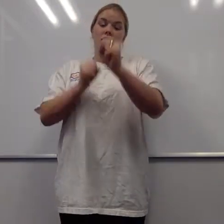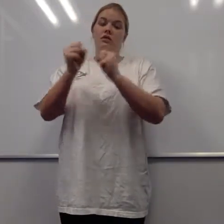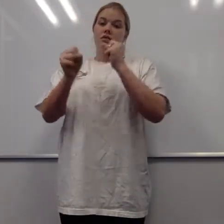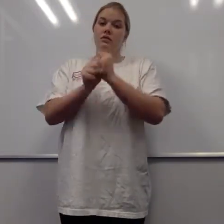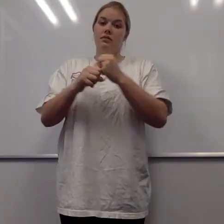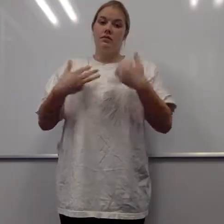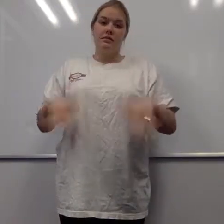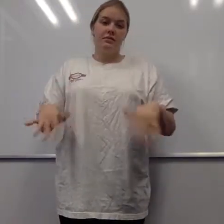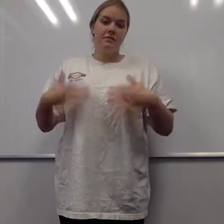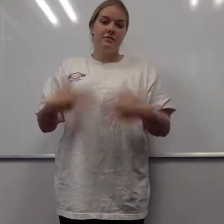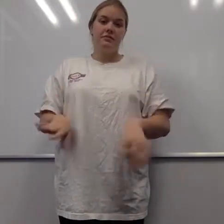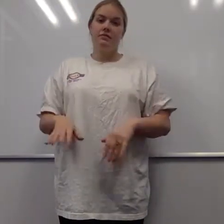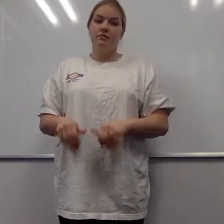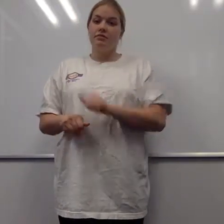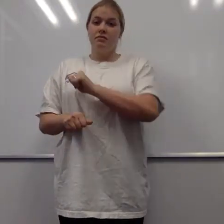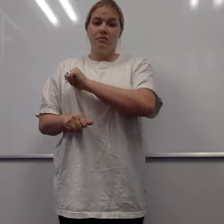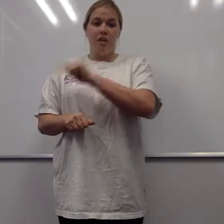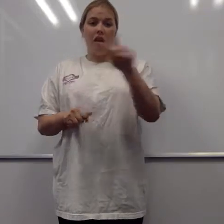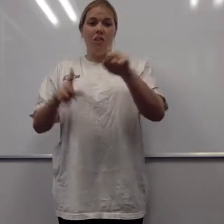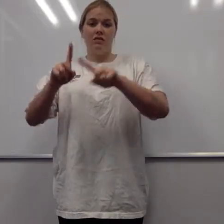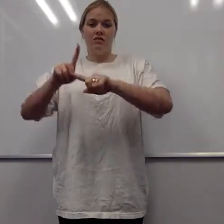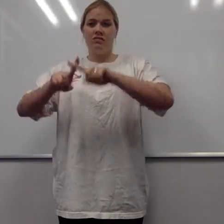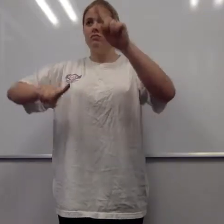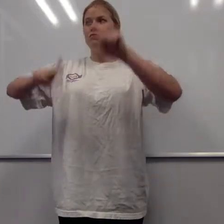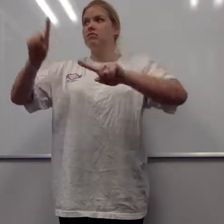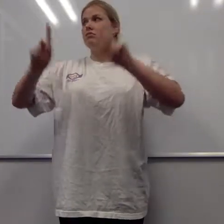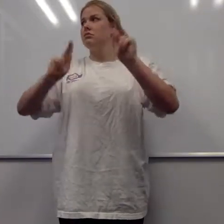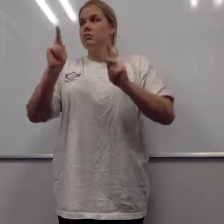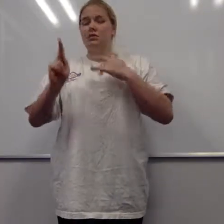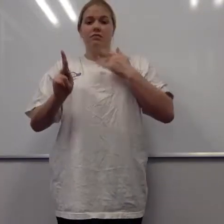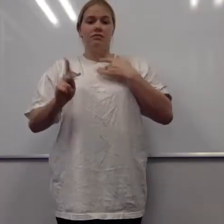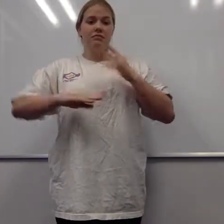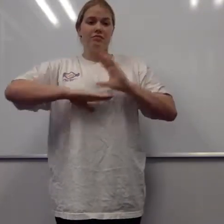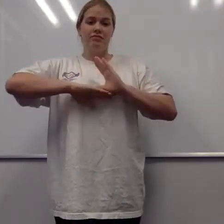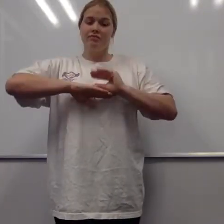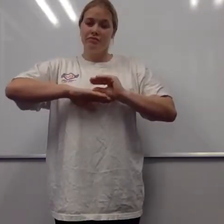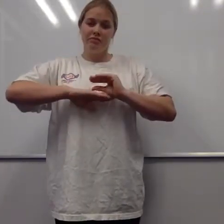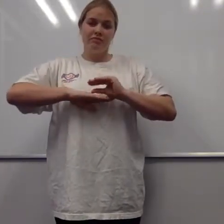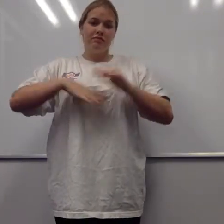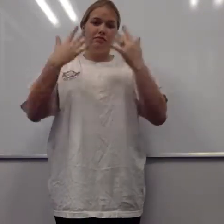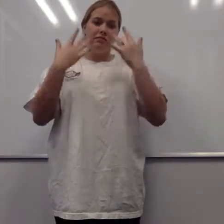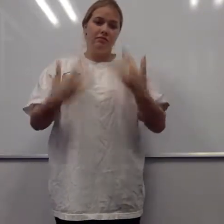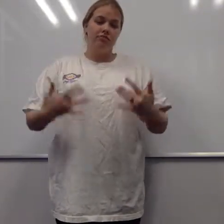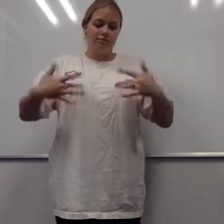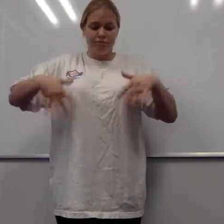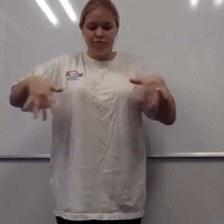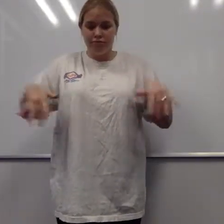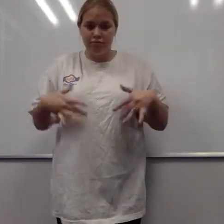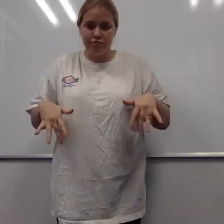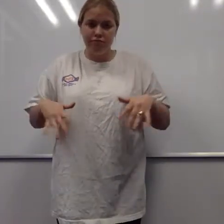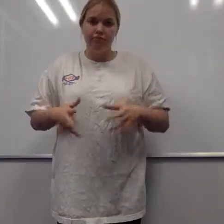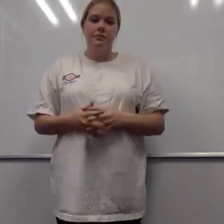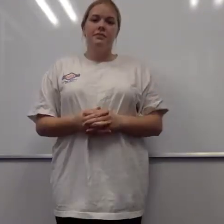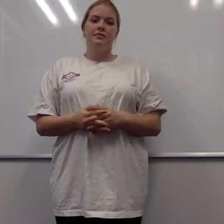conceivable standard, more people feel hopeless, depressed, and alone. There's an emptiness